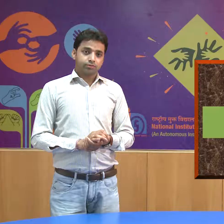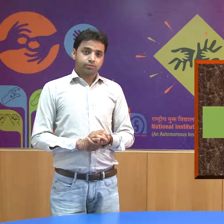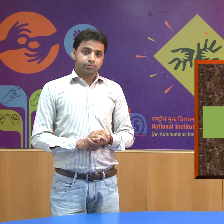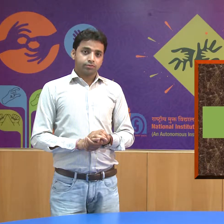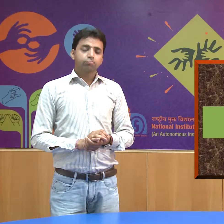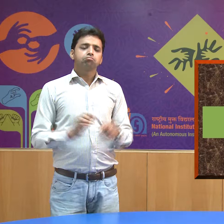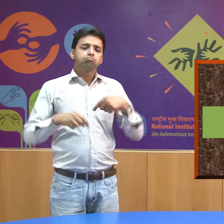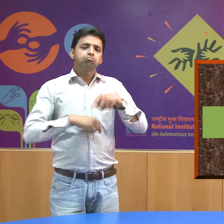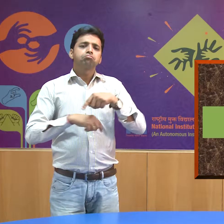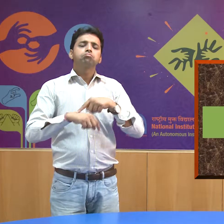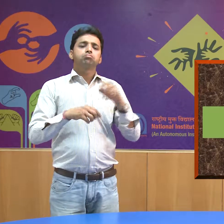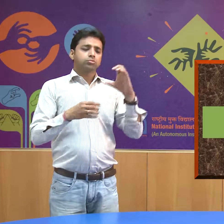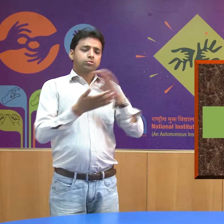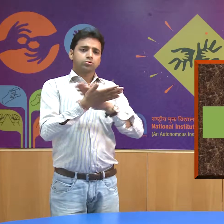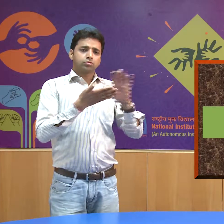During this chapter, Vedic,